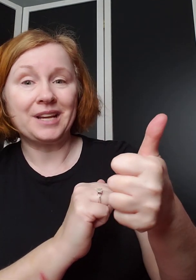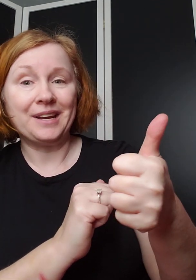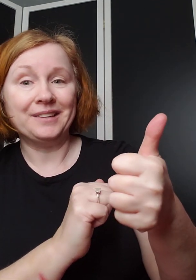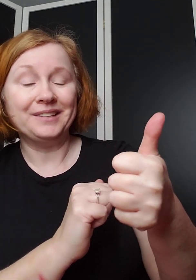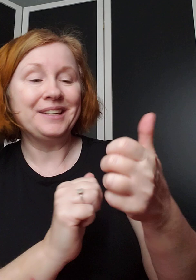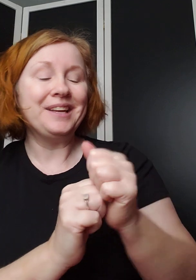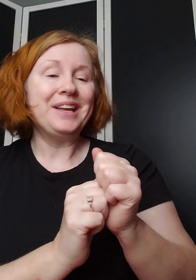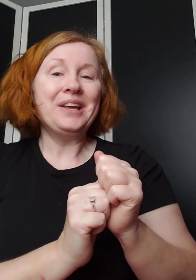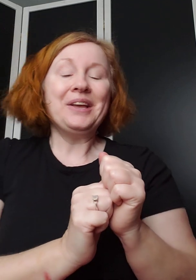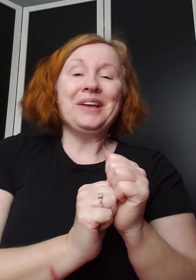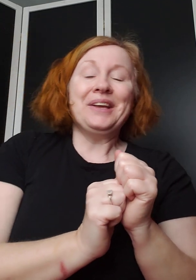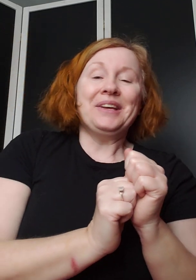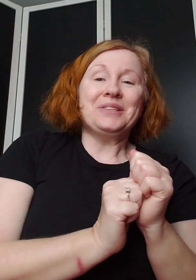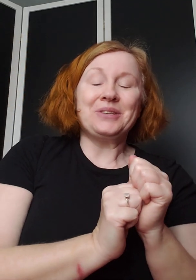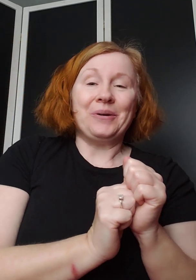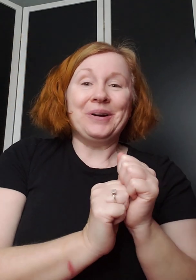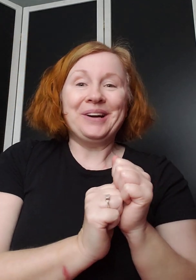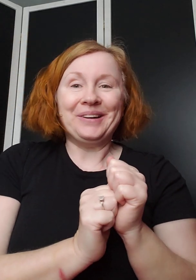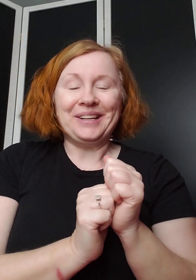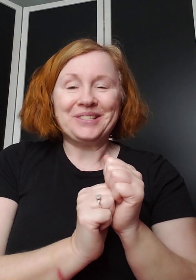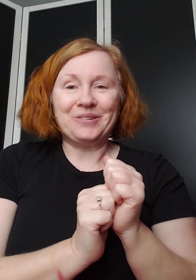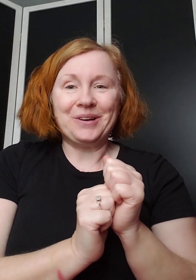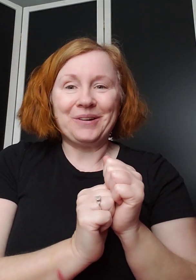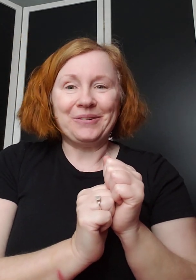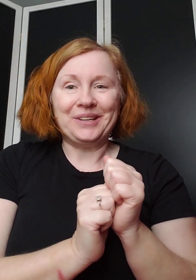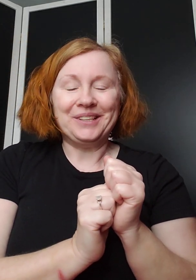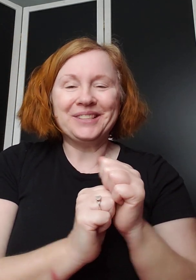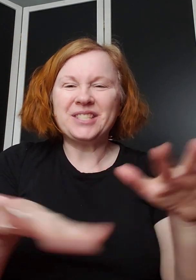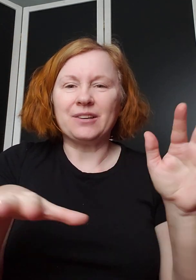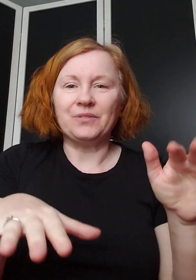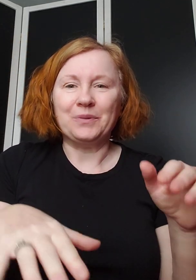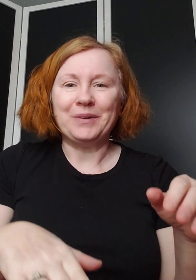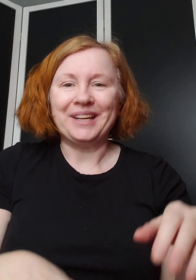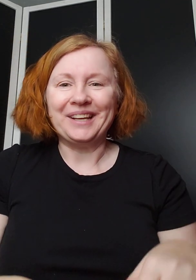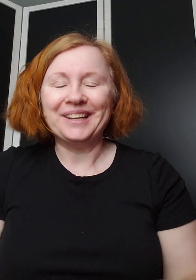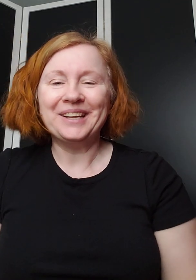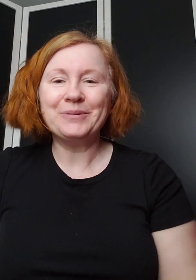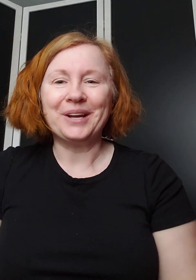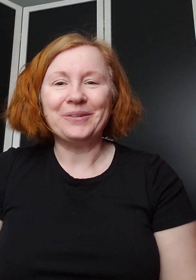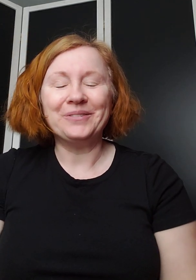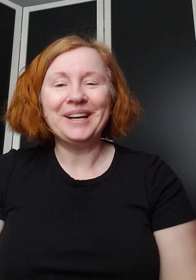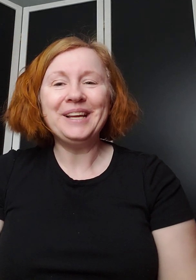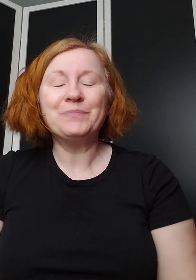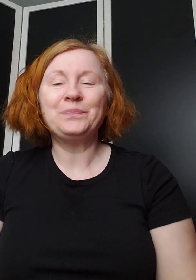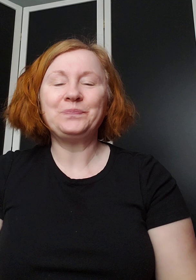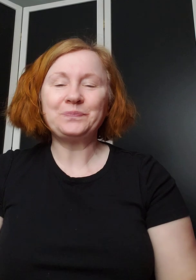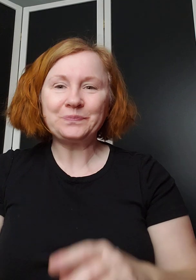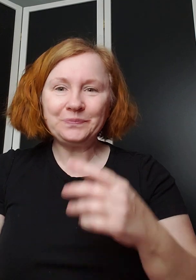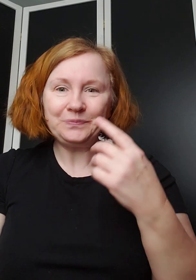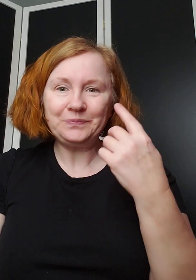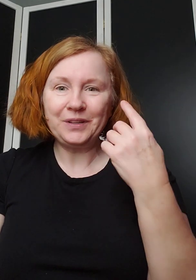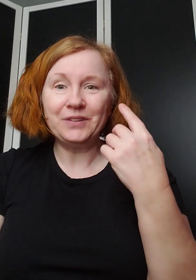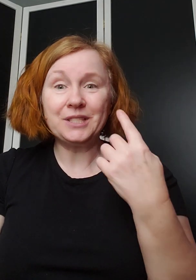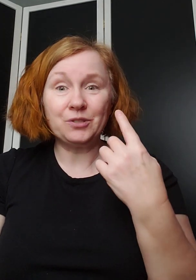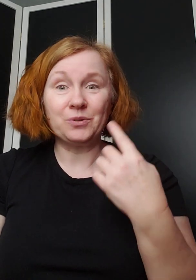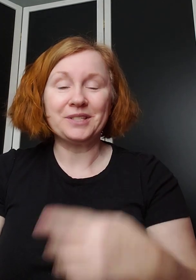10. So, all right, so where are we? Let's start from the beginning. Here we go. Ready? Facing towards